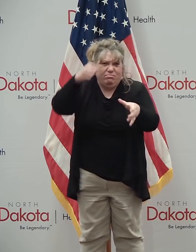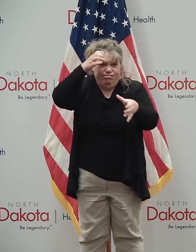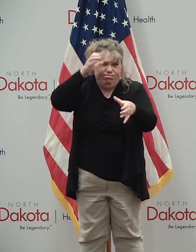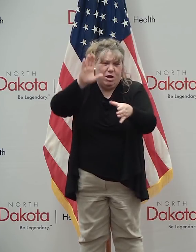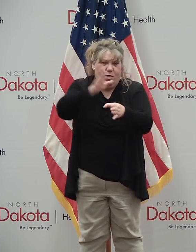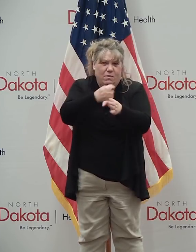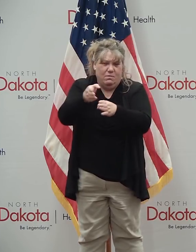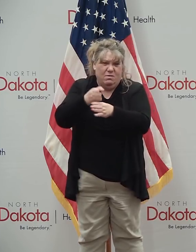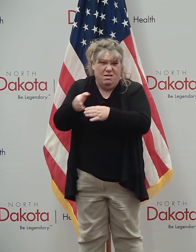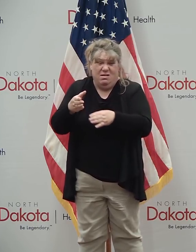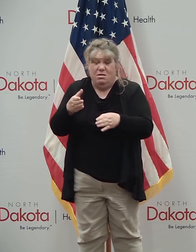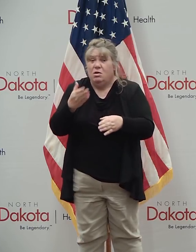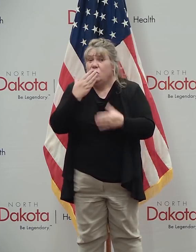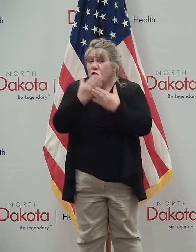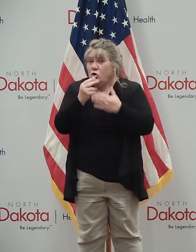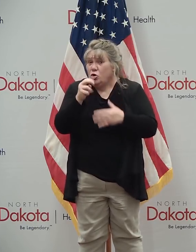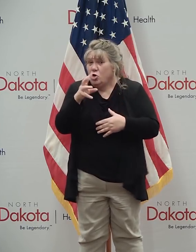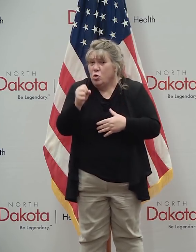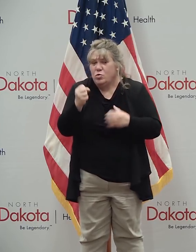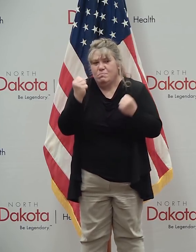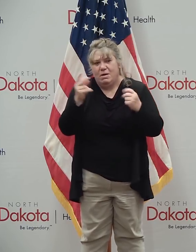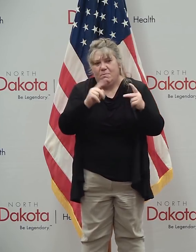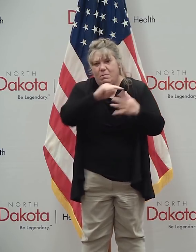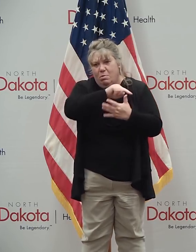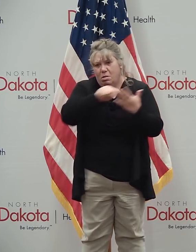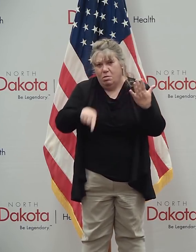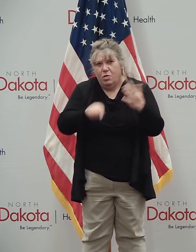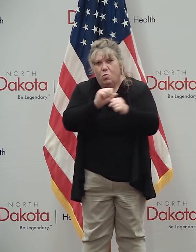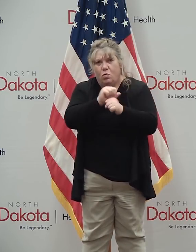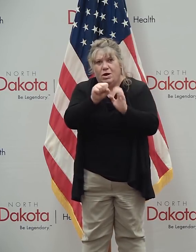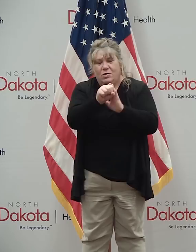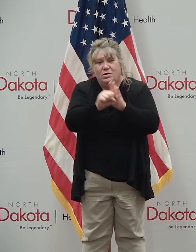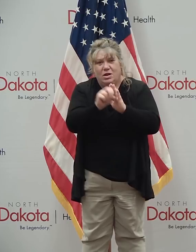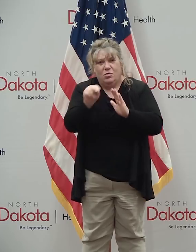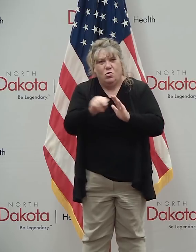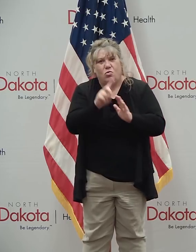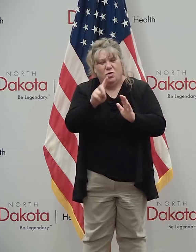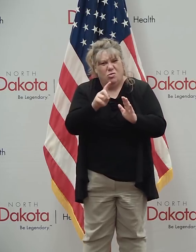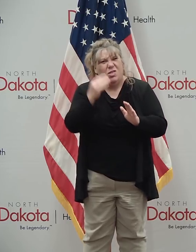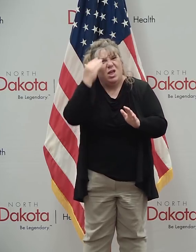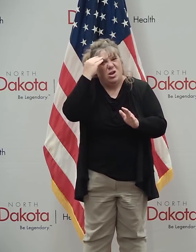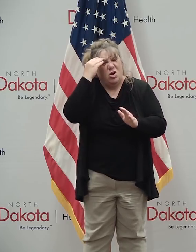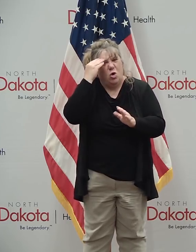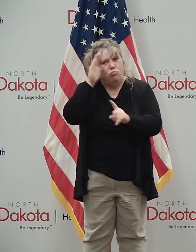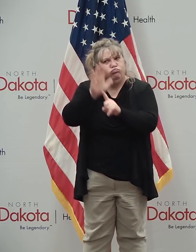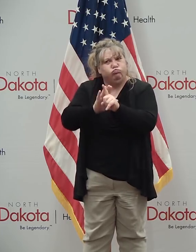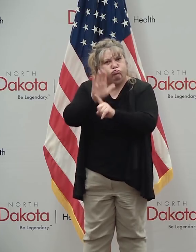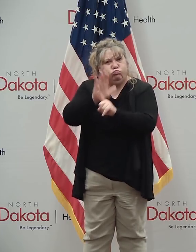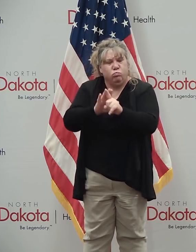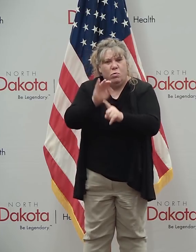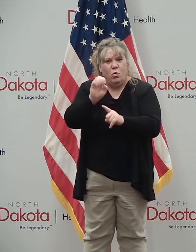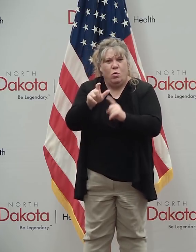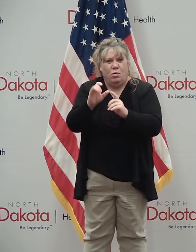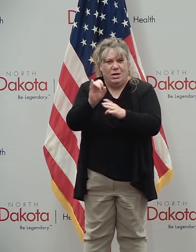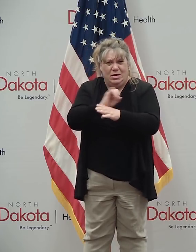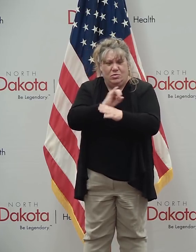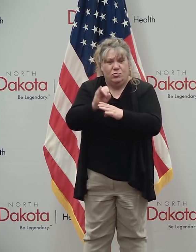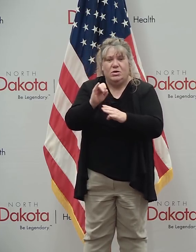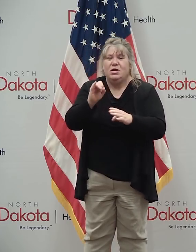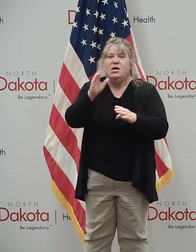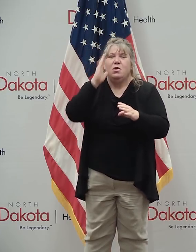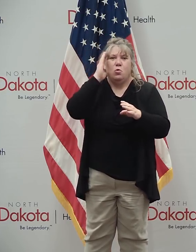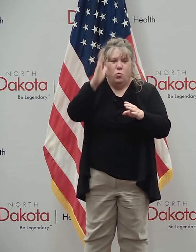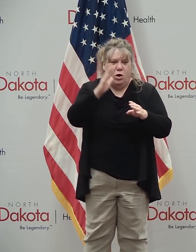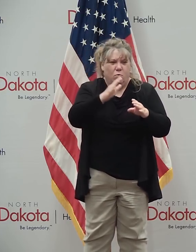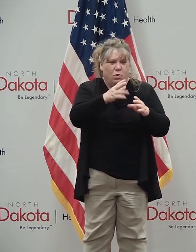is we have a lot of folks that currently work in the state of North Dakota that are deeply familiar with this industry, and we're going to put our